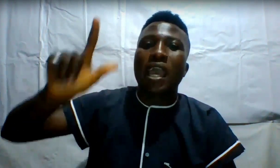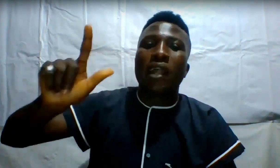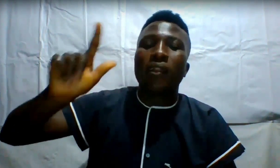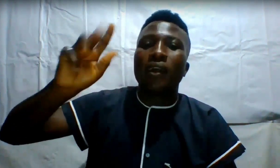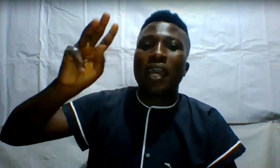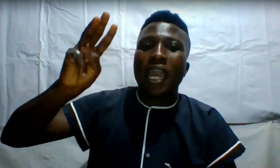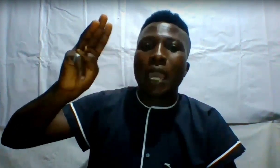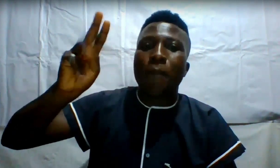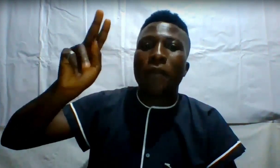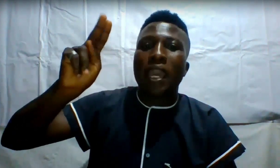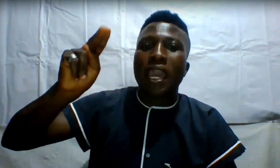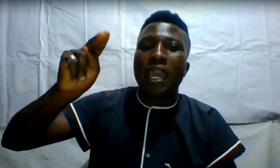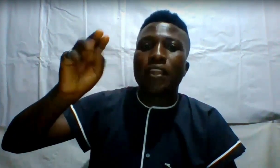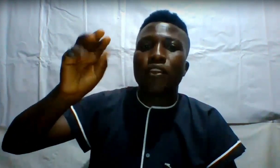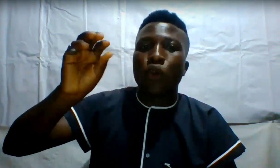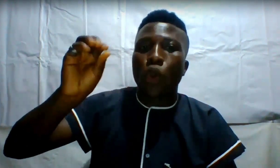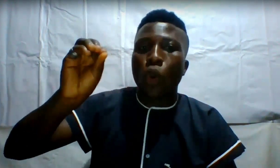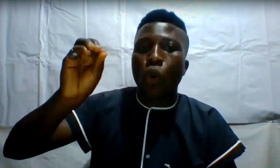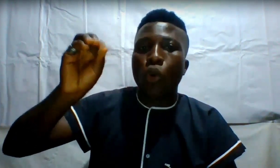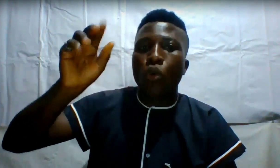N, O, P.